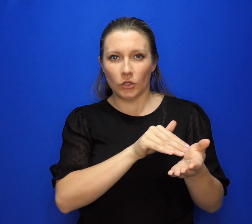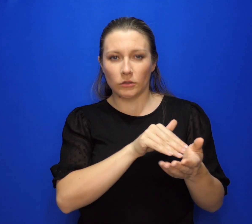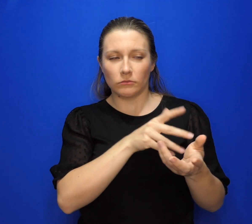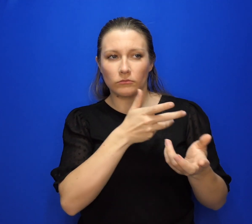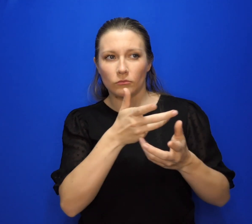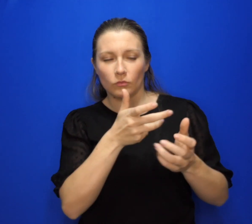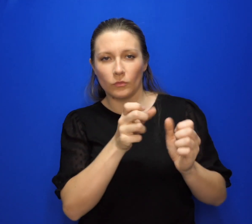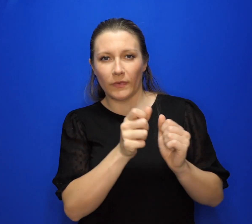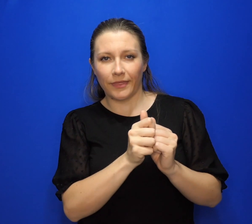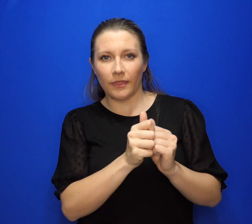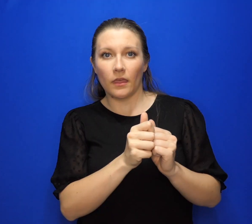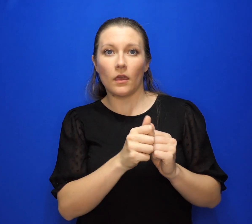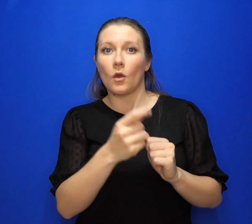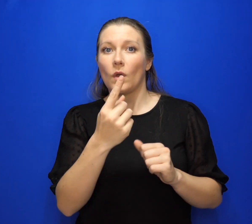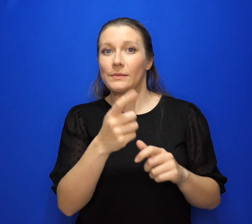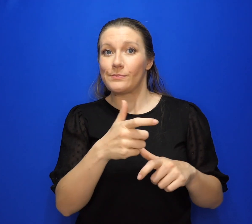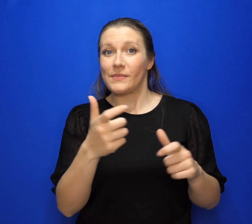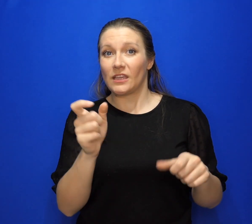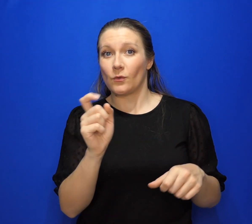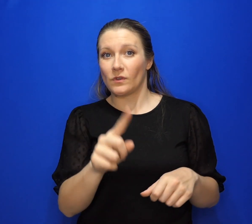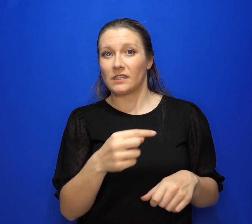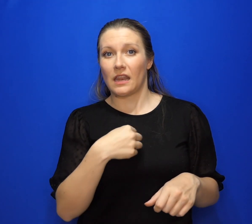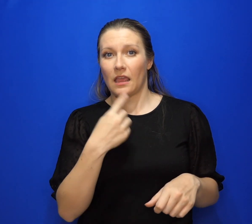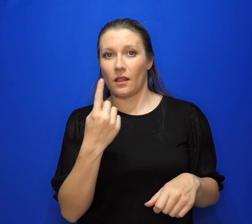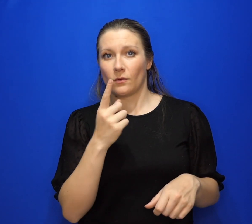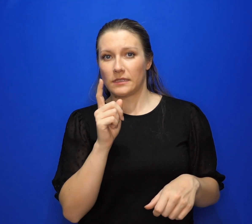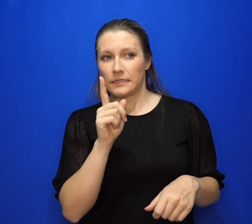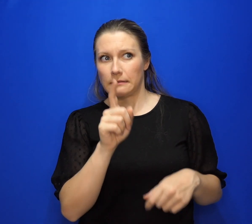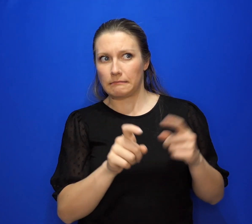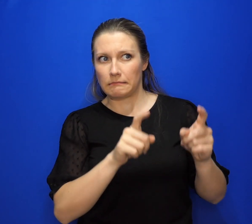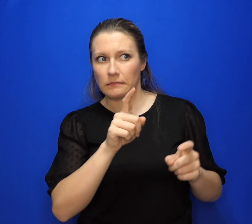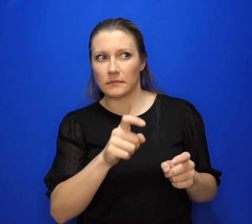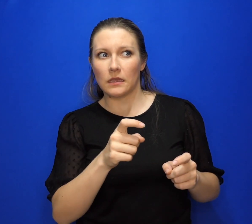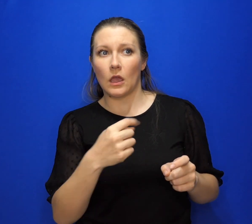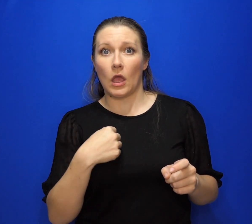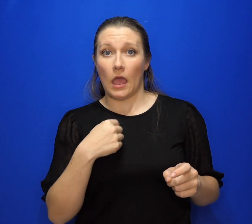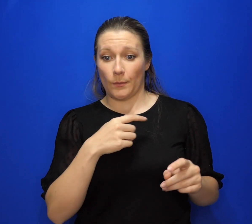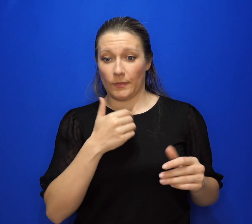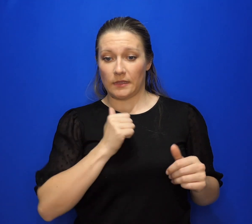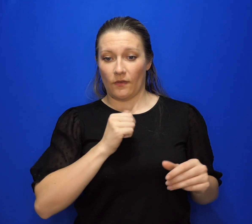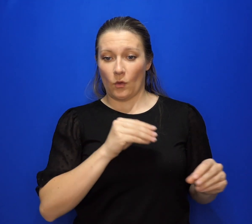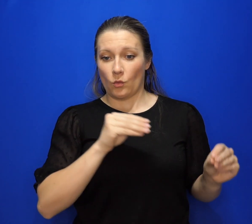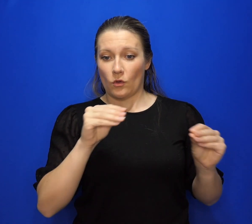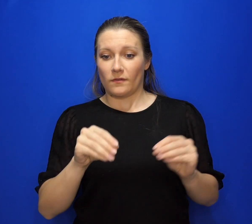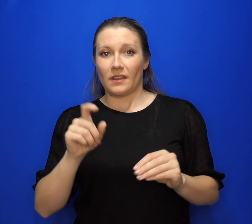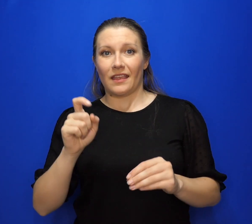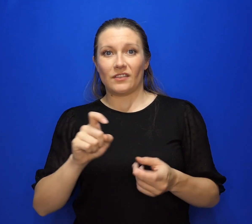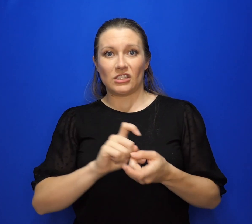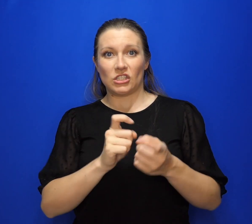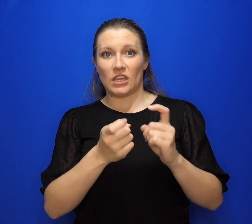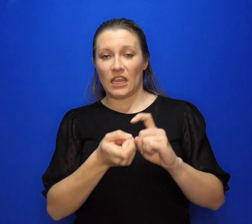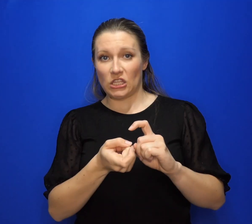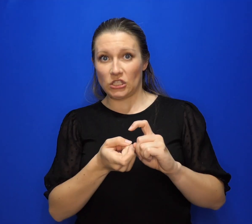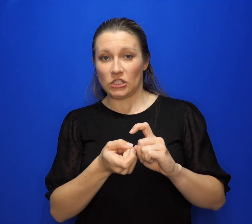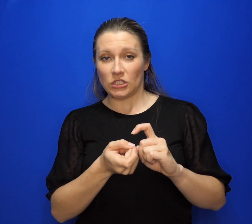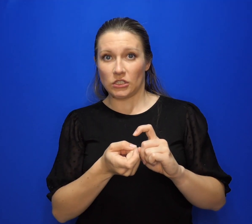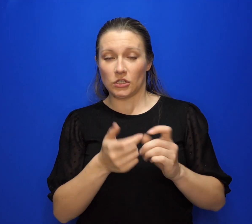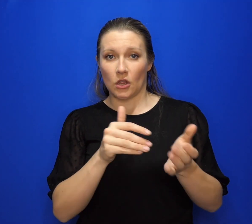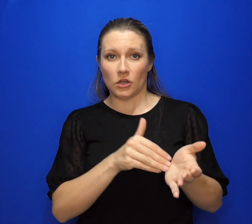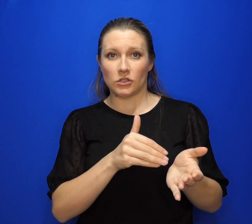big questions I always have asked whenever we've moved and I've had to change practices is, I call the office